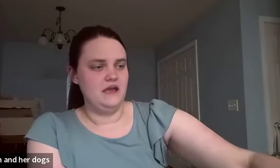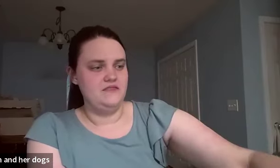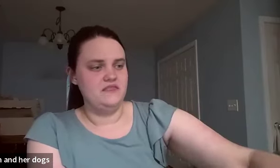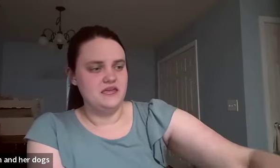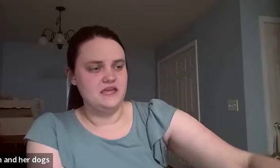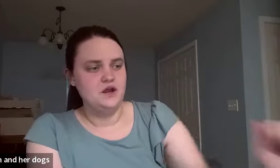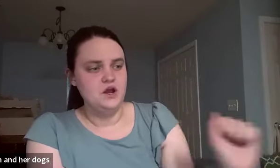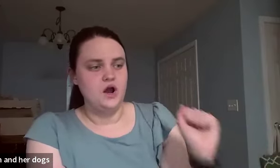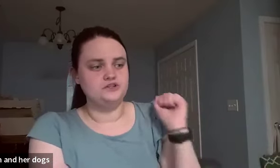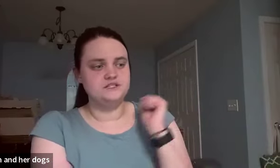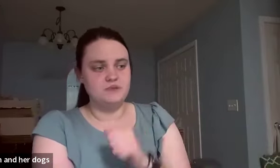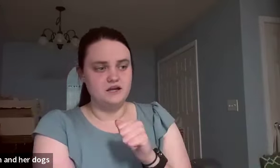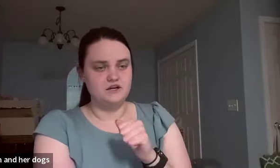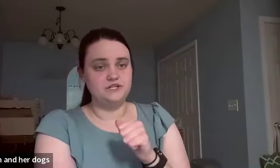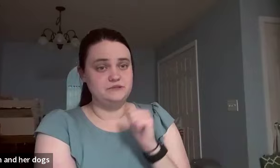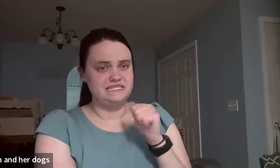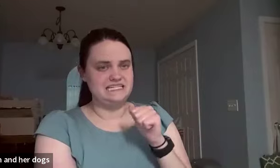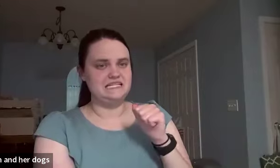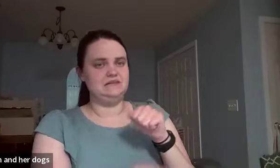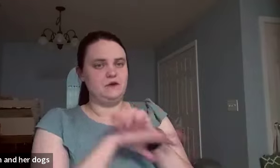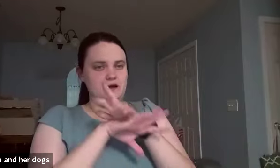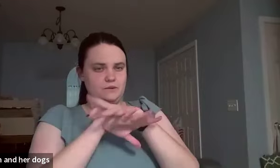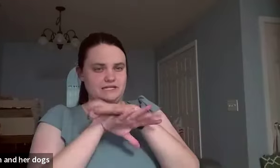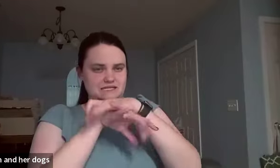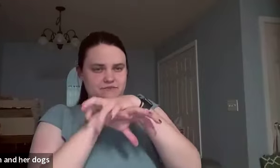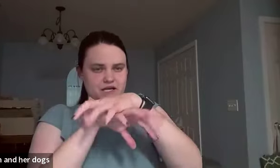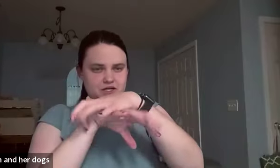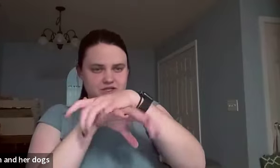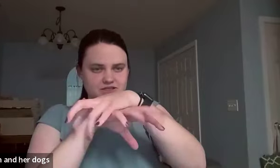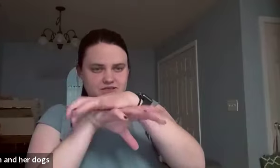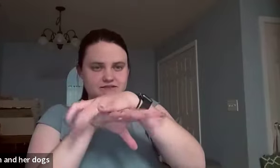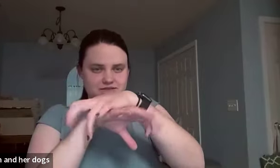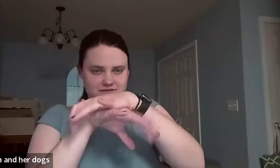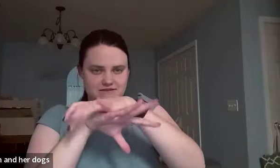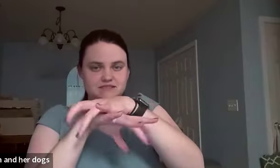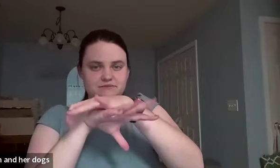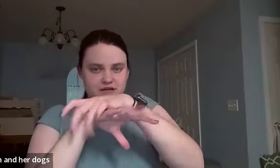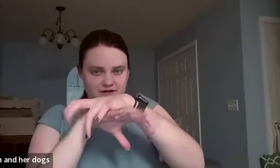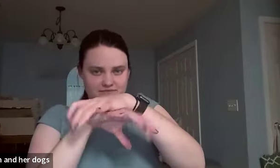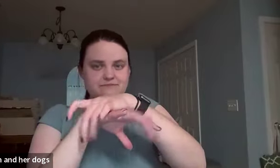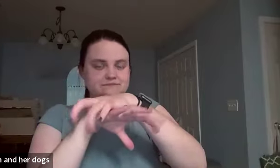Okay, and then our spider, which we did for Halloween, spider, spider.